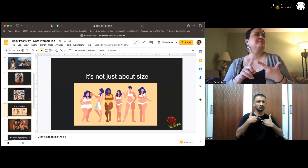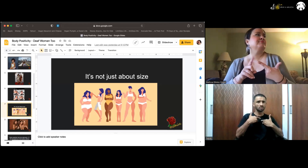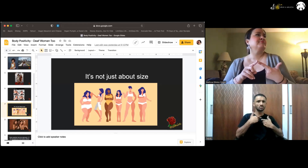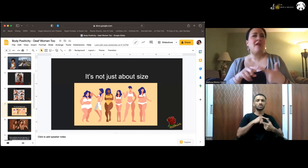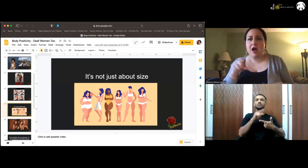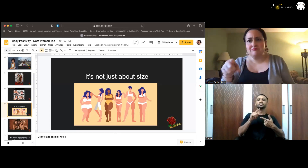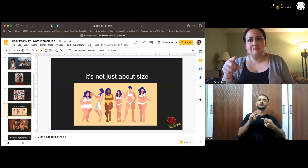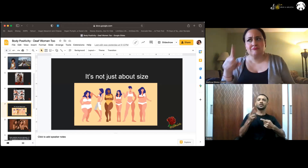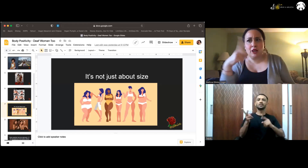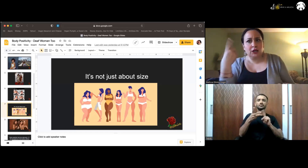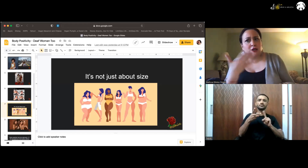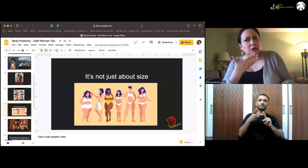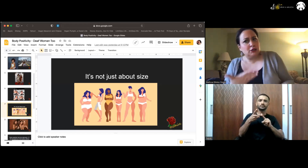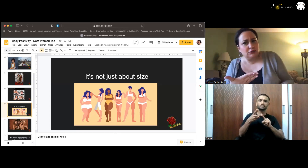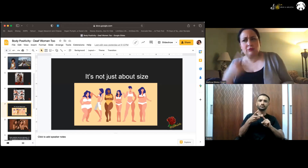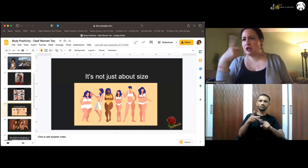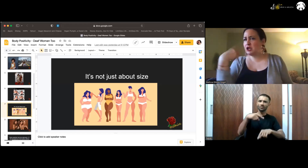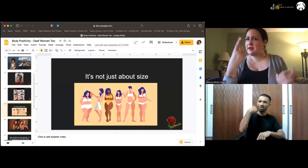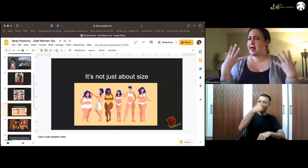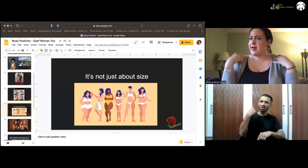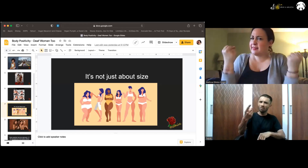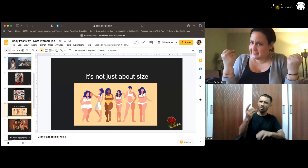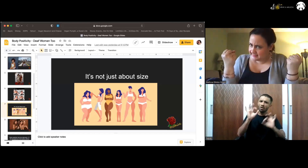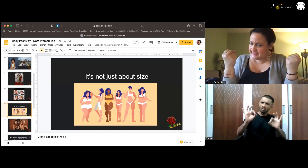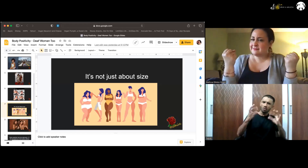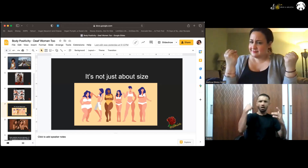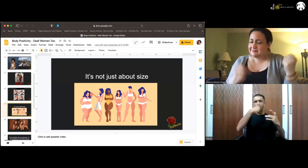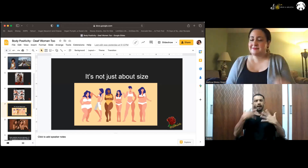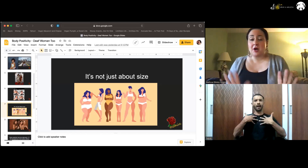And yes, in my terms, I'm beautiful. Secondly,